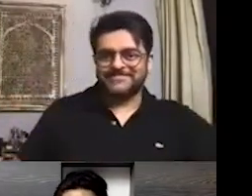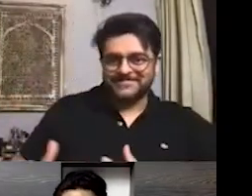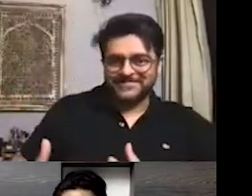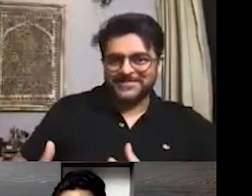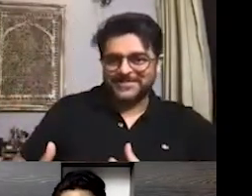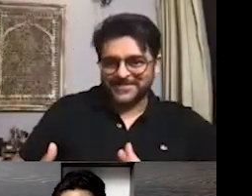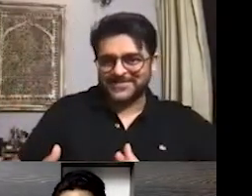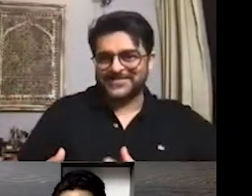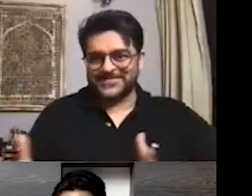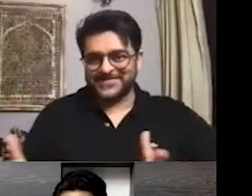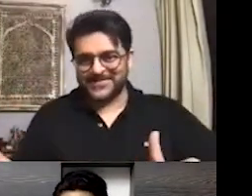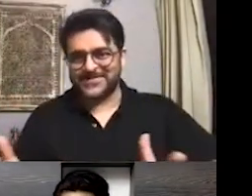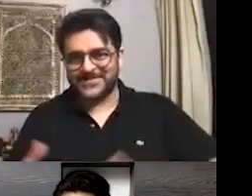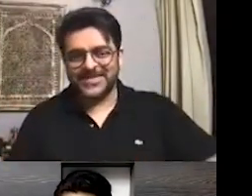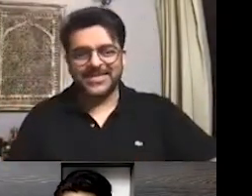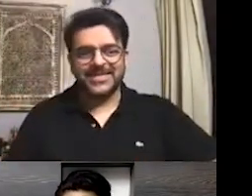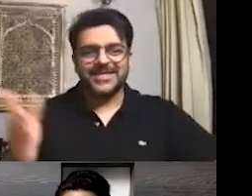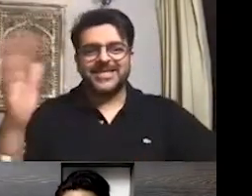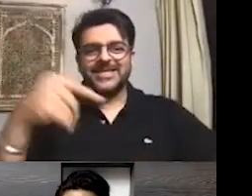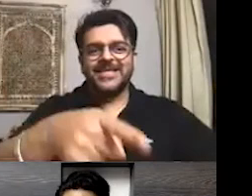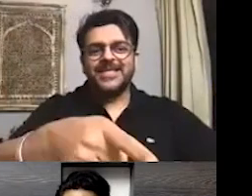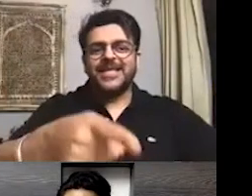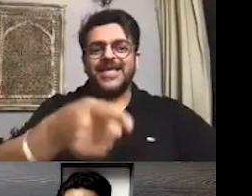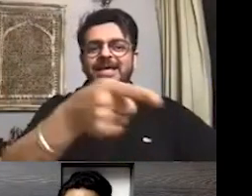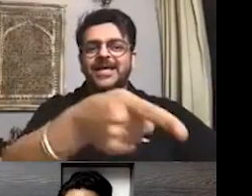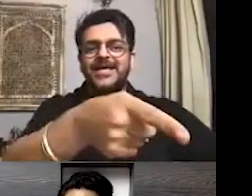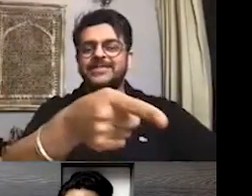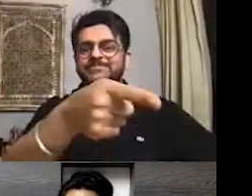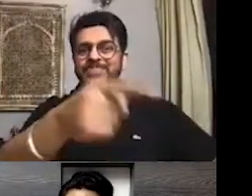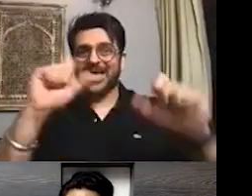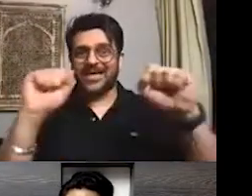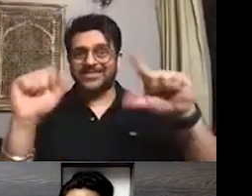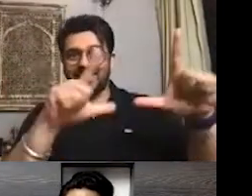Somebody's fat or somebody's skinny. That's how you would say.